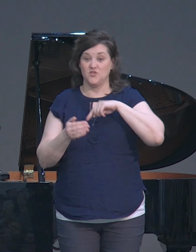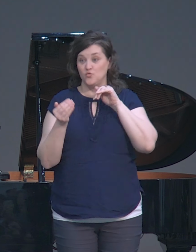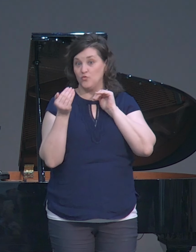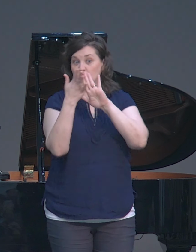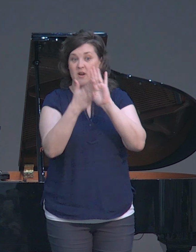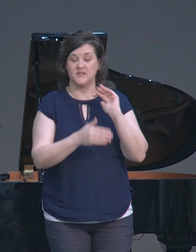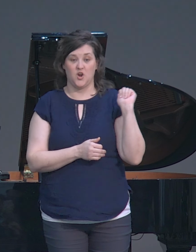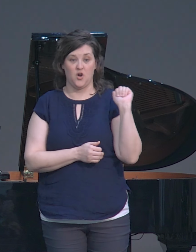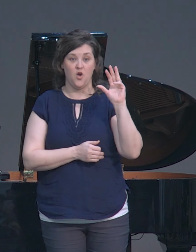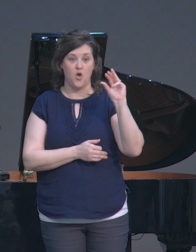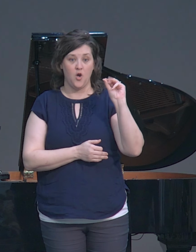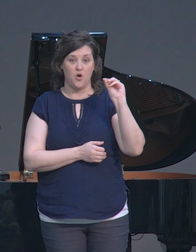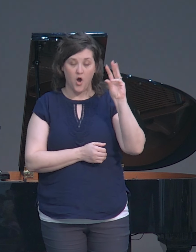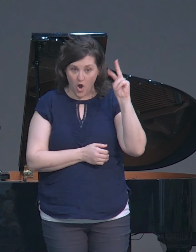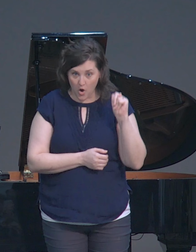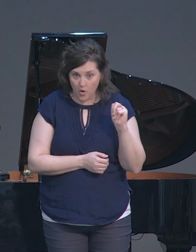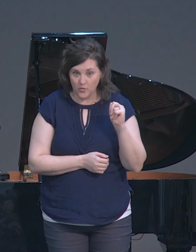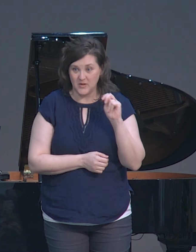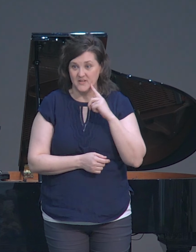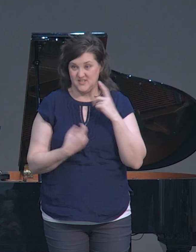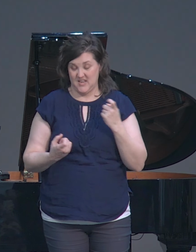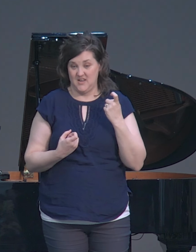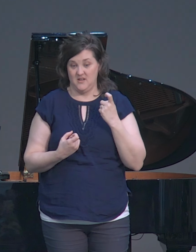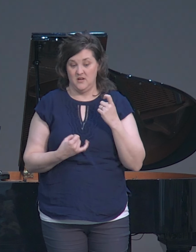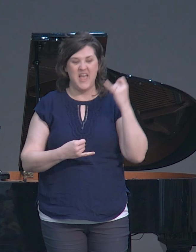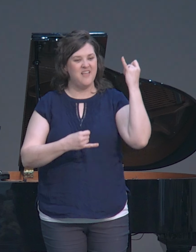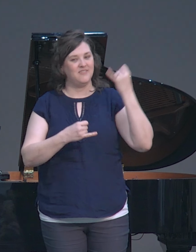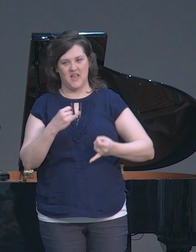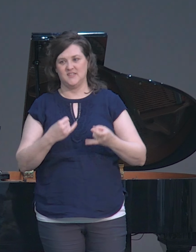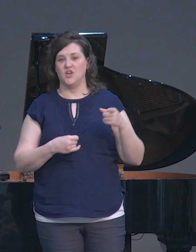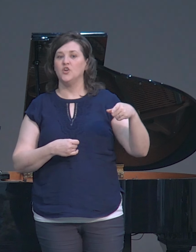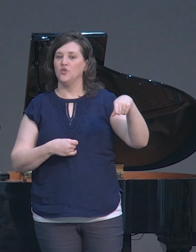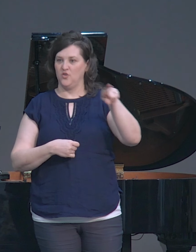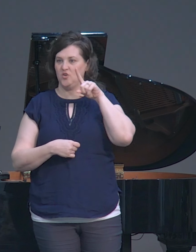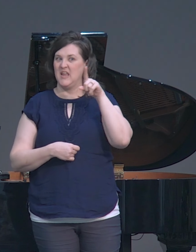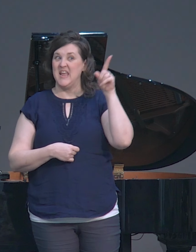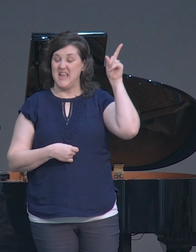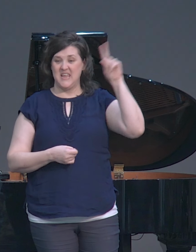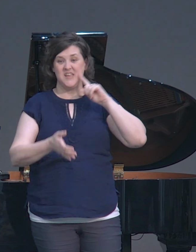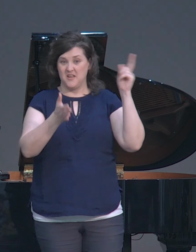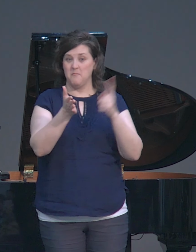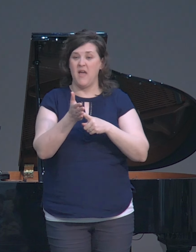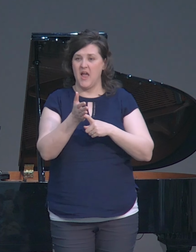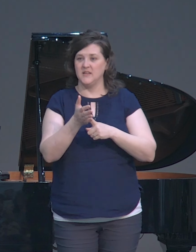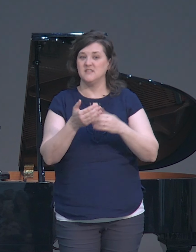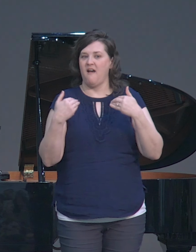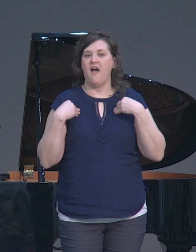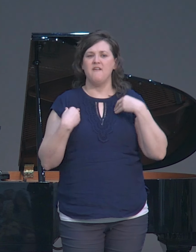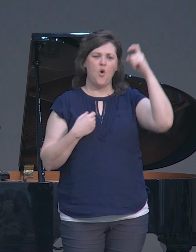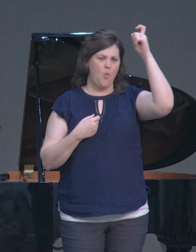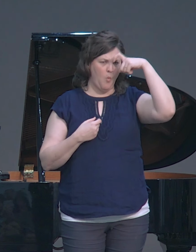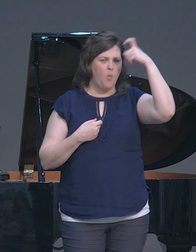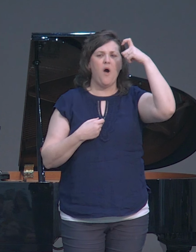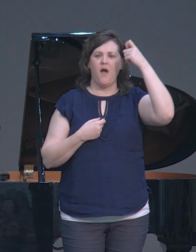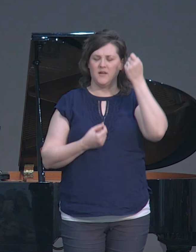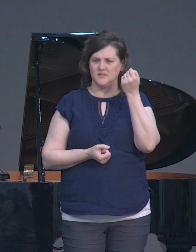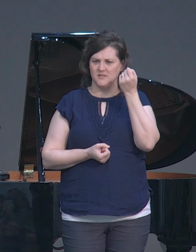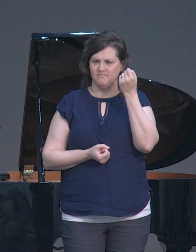sin. And lastly, you are called to wise discernment. You are called to wise